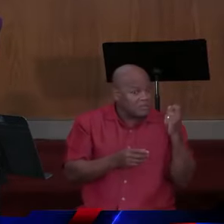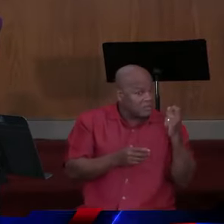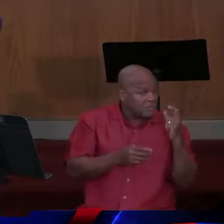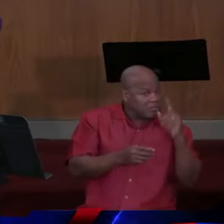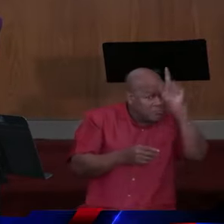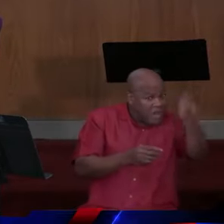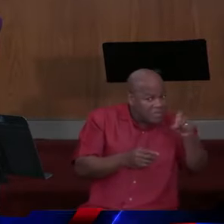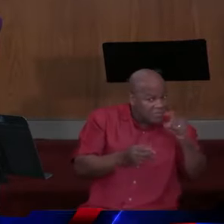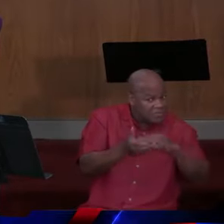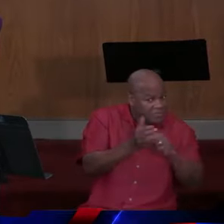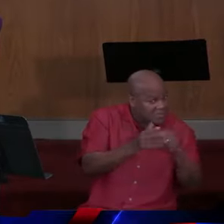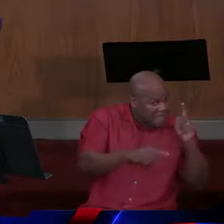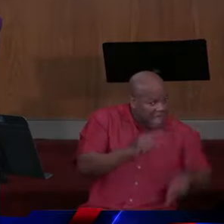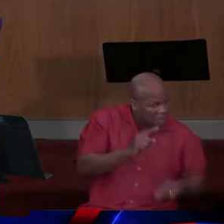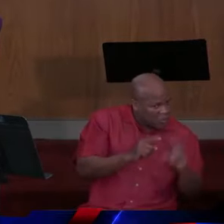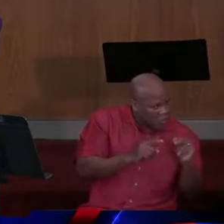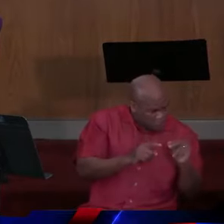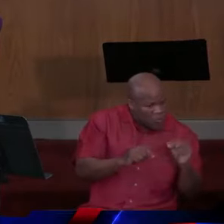born again.